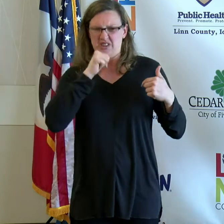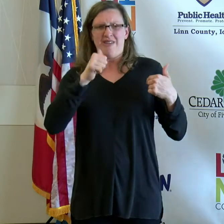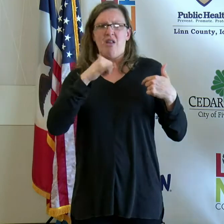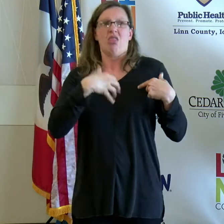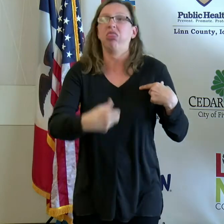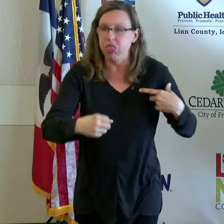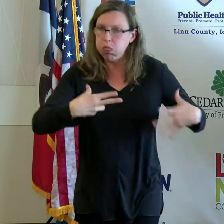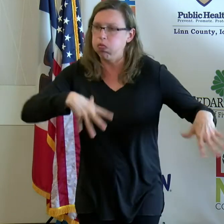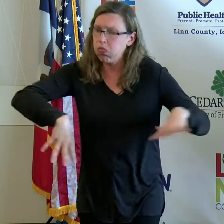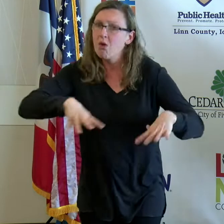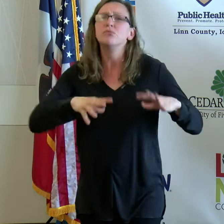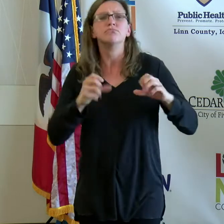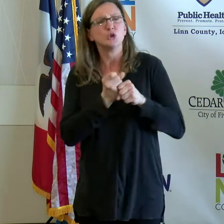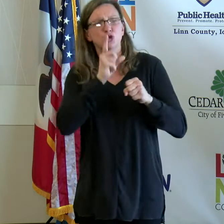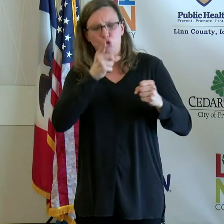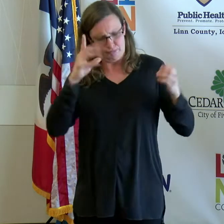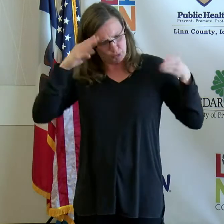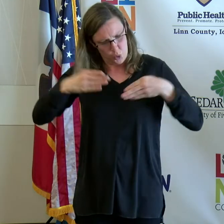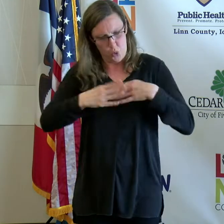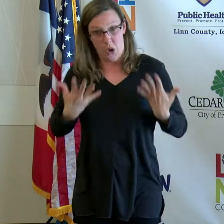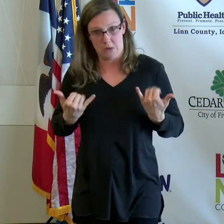German.